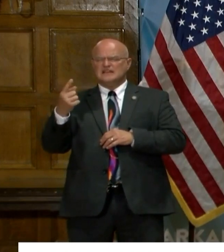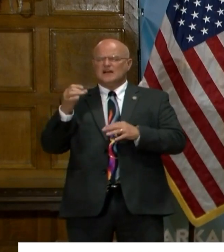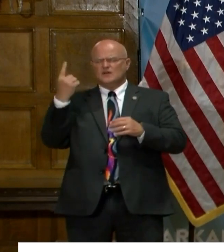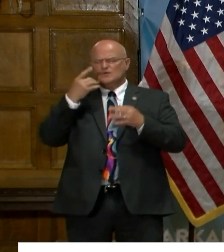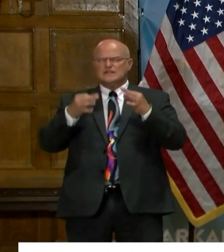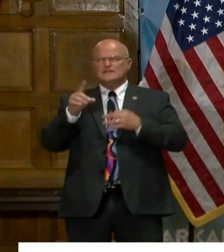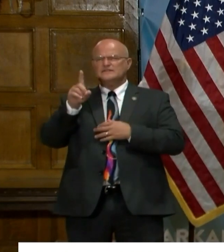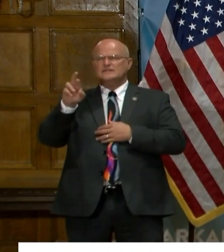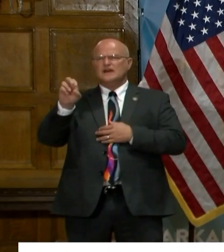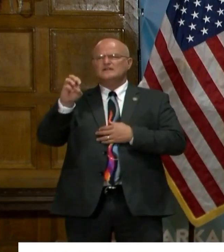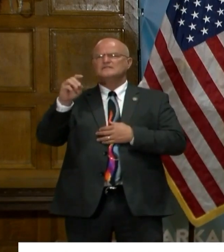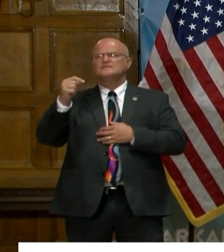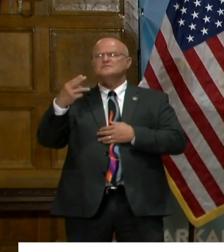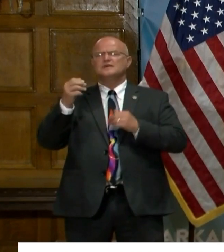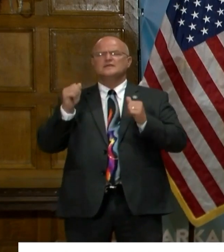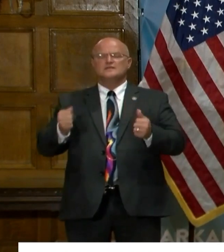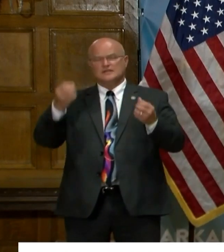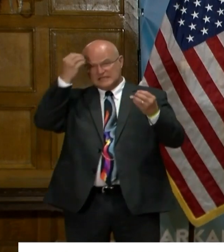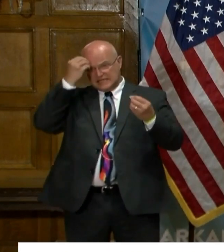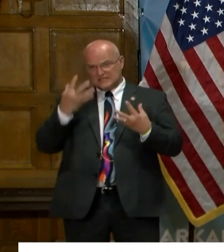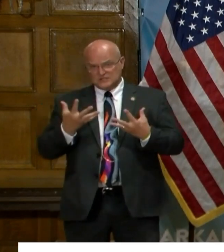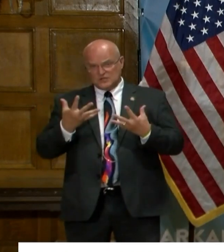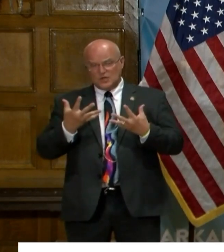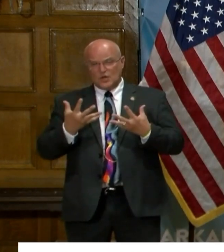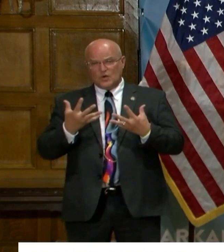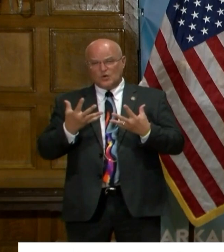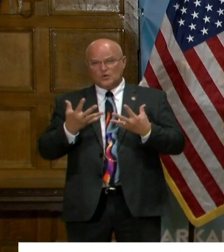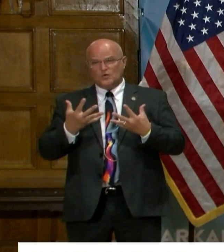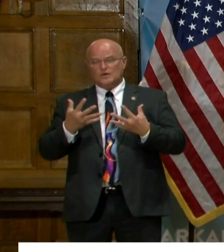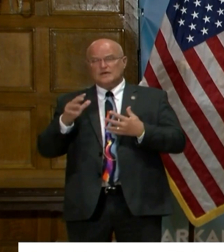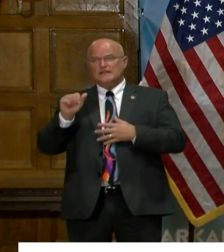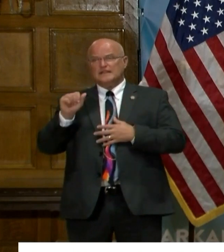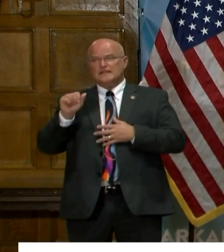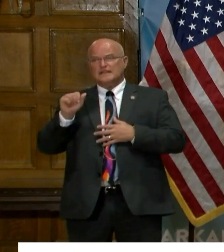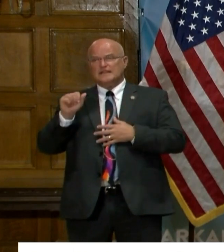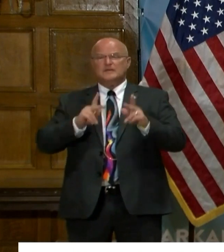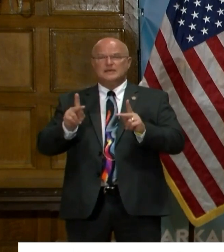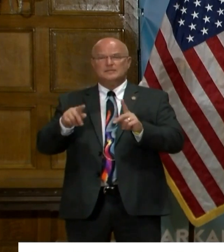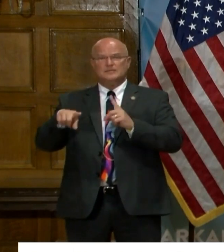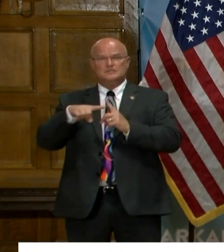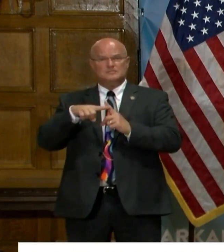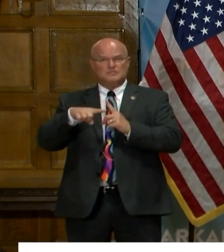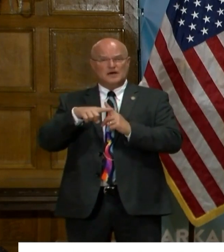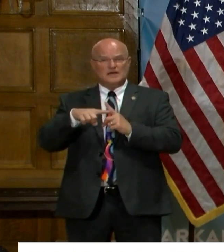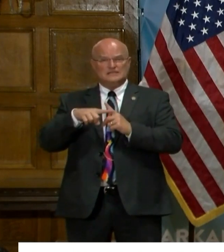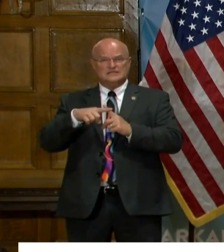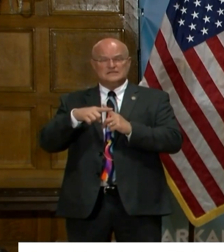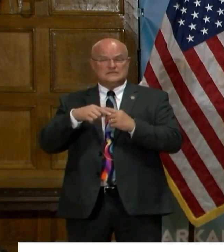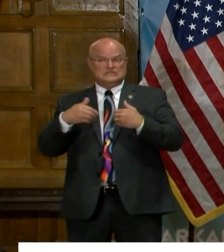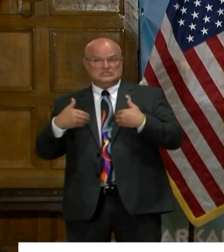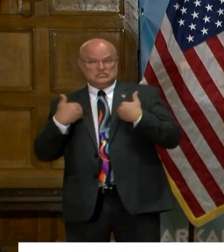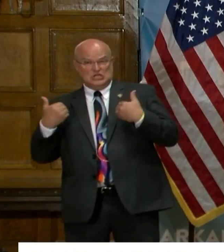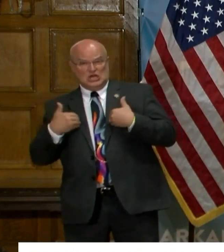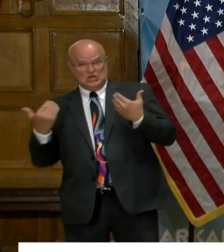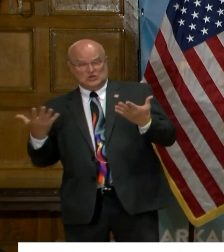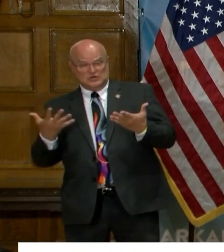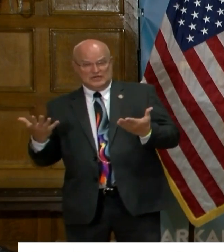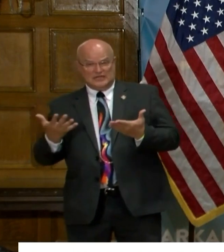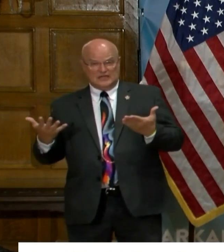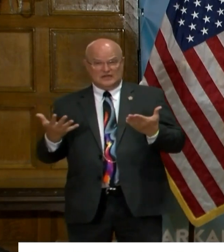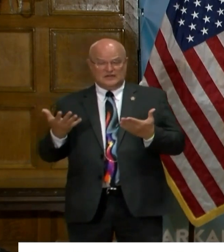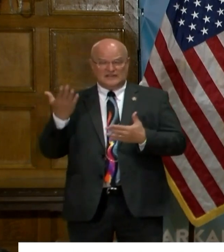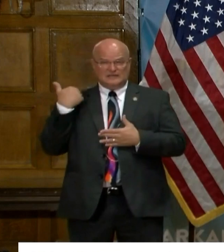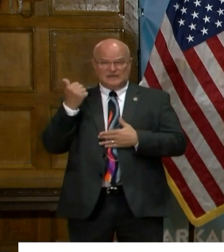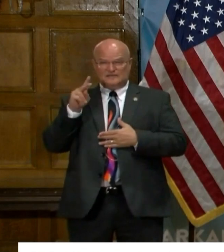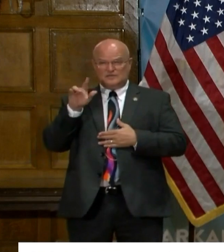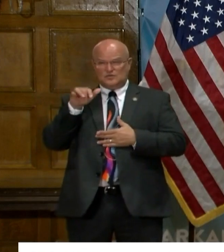could let us know, as cases of people getting positive have skewed younger here in this last